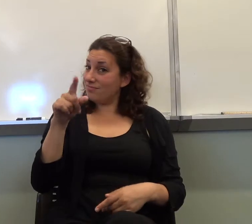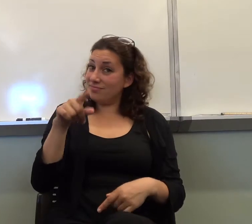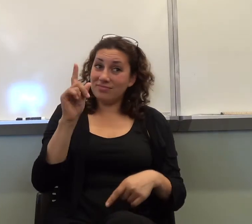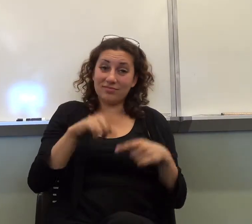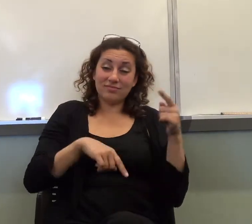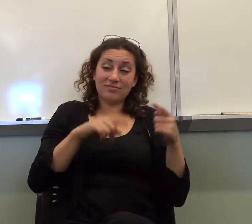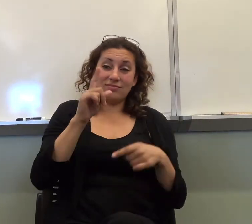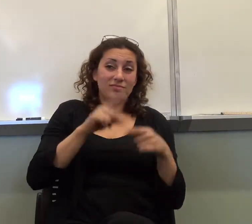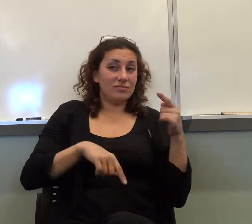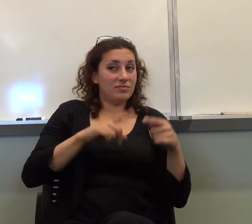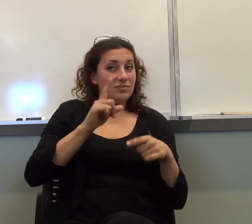soon.